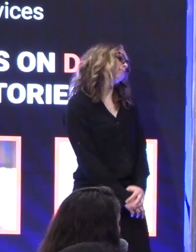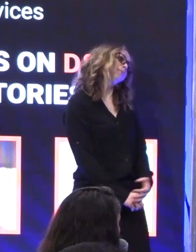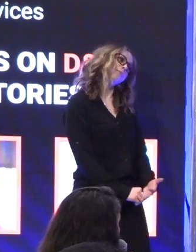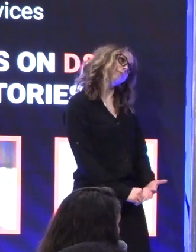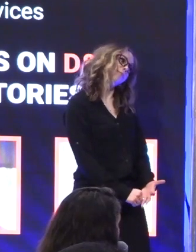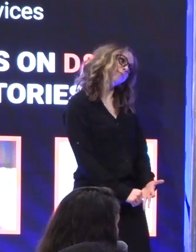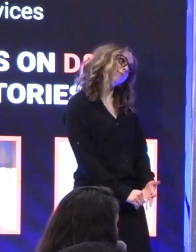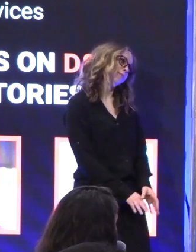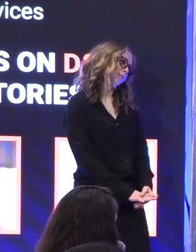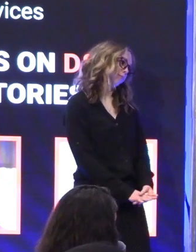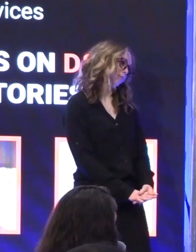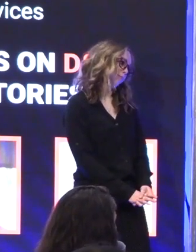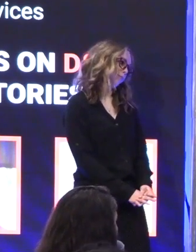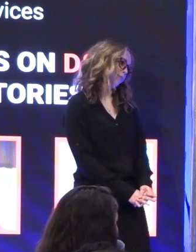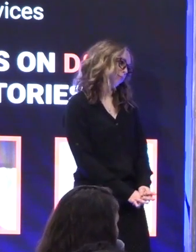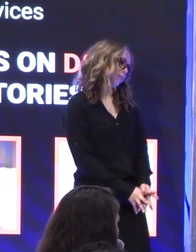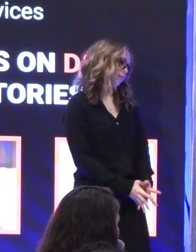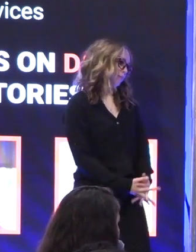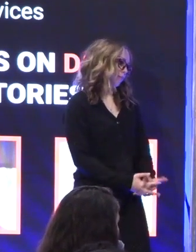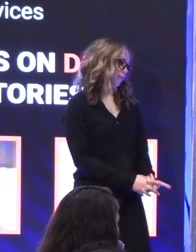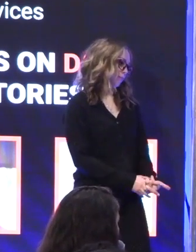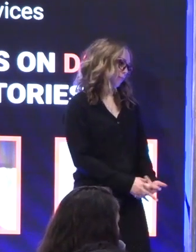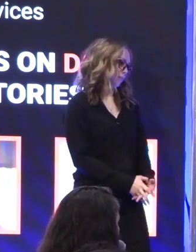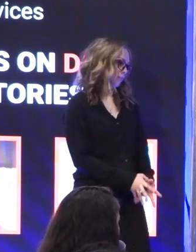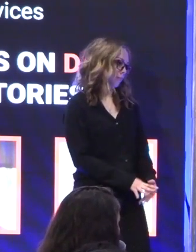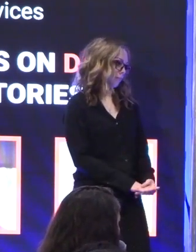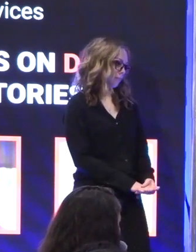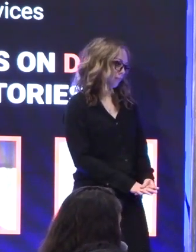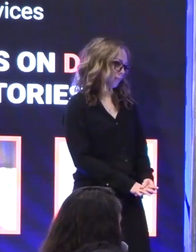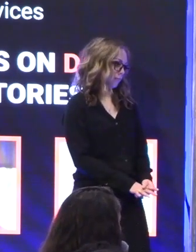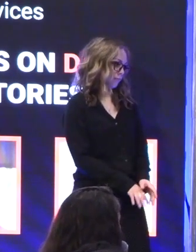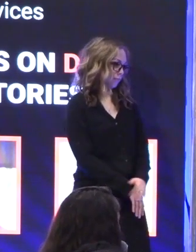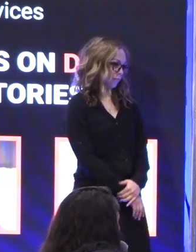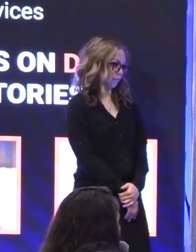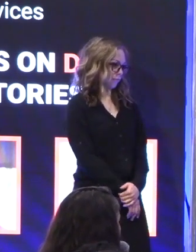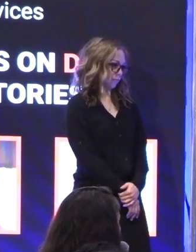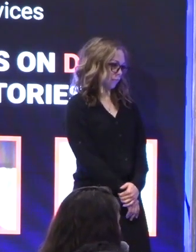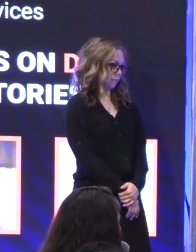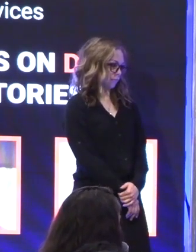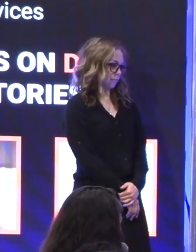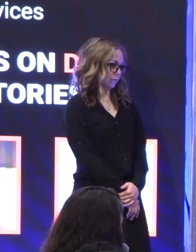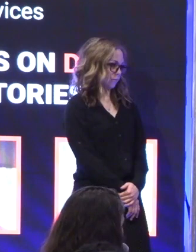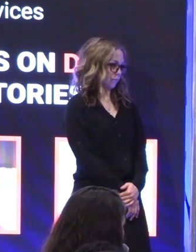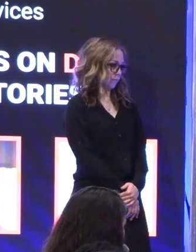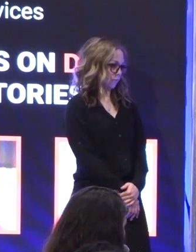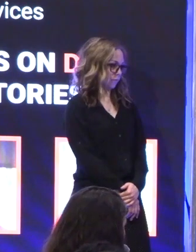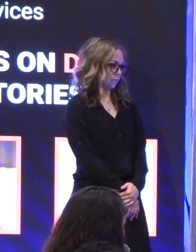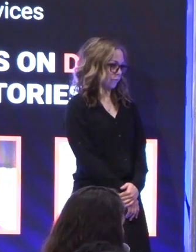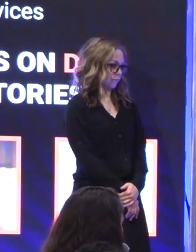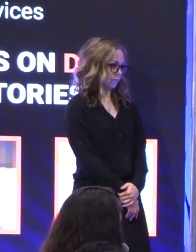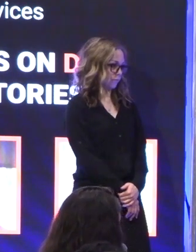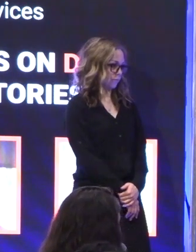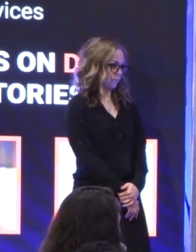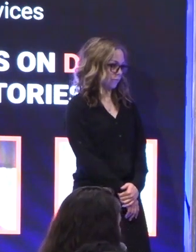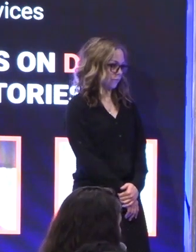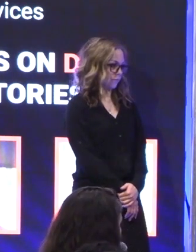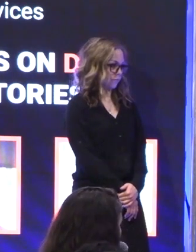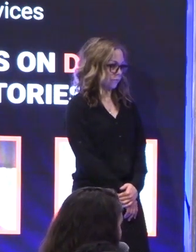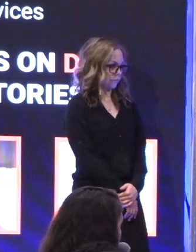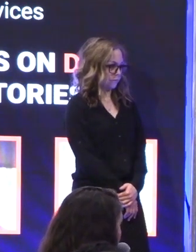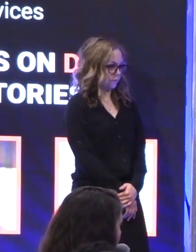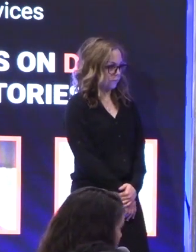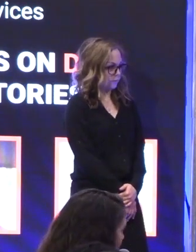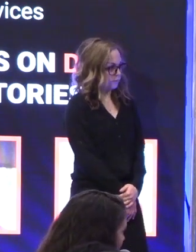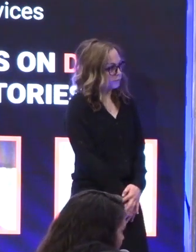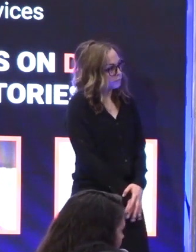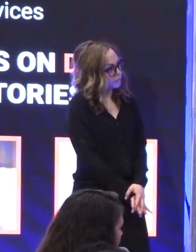if we think often, like for me, I can't remember the last time I got a job from an actual audition. I mean, I'm lucky enough to find people who